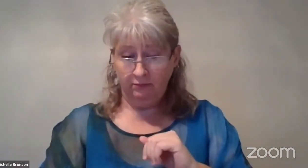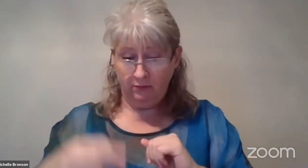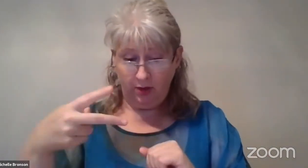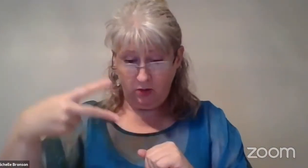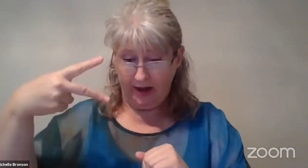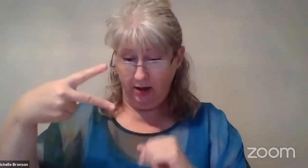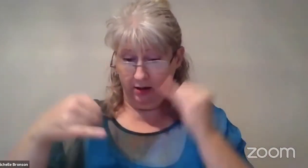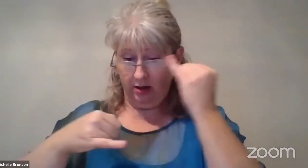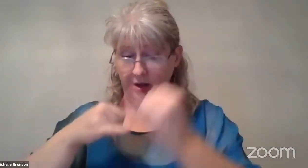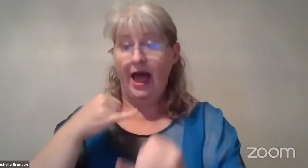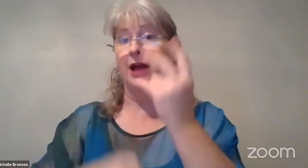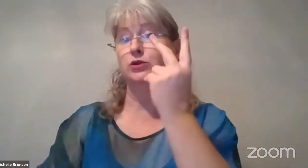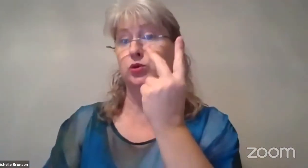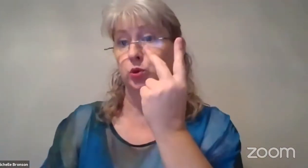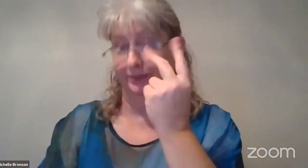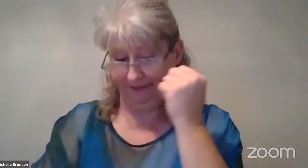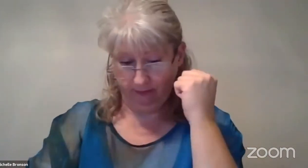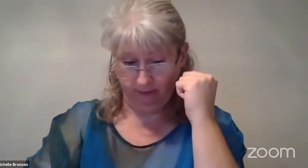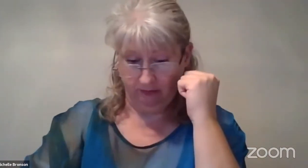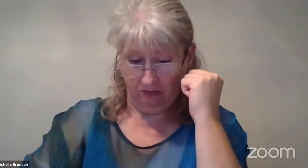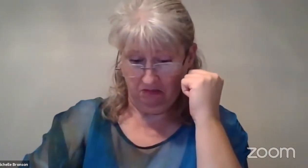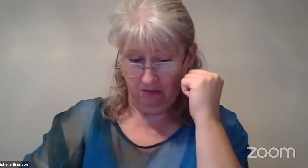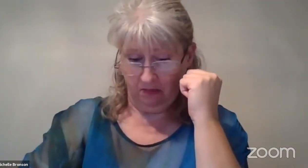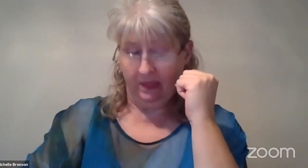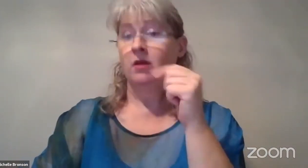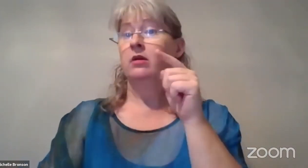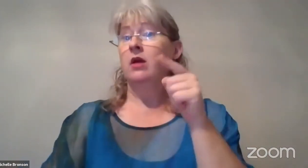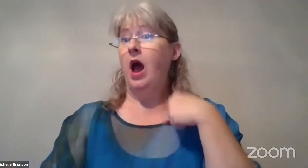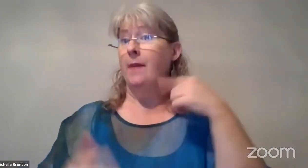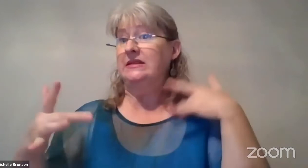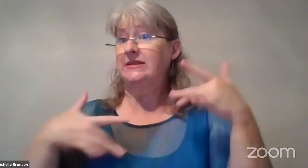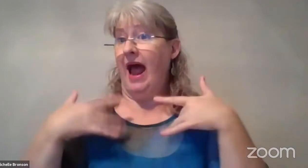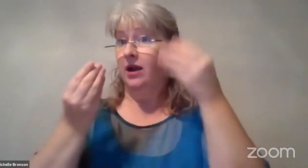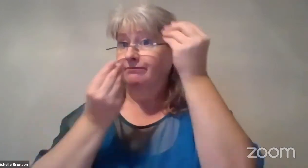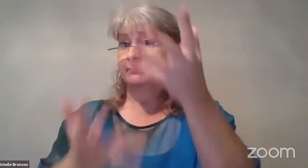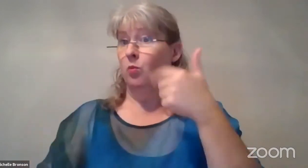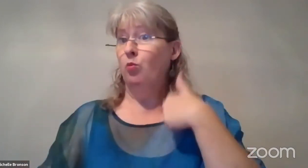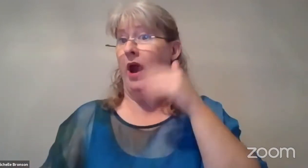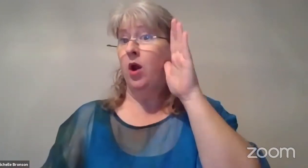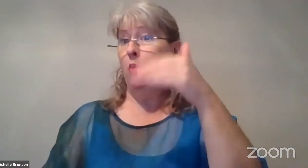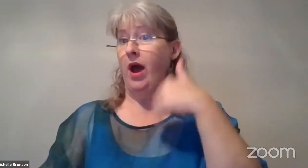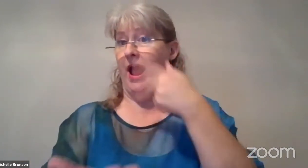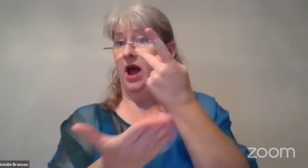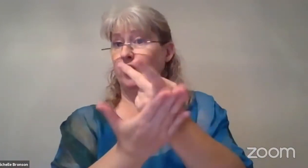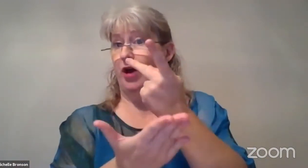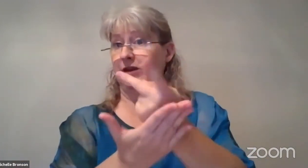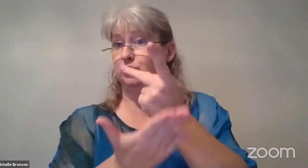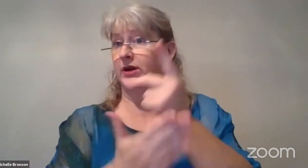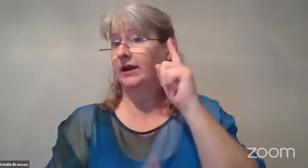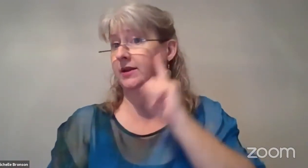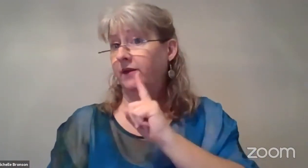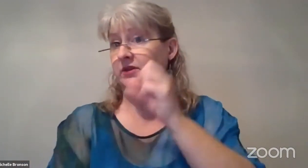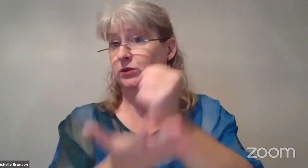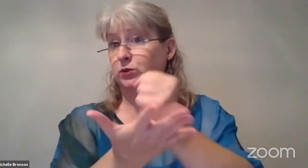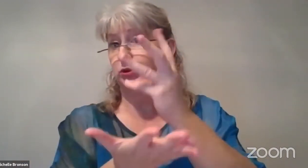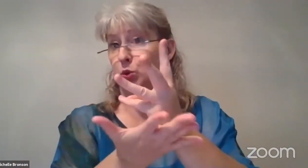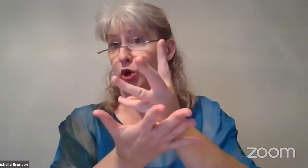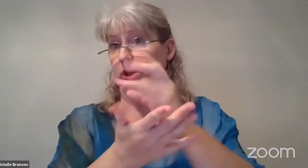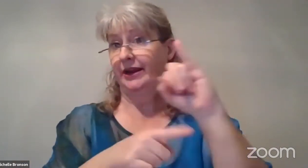virtually, remotely, and through Zoom. The last two items of my report include the fact that